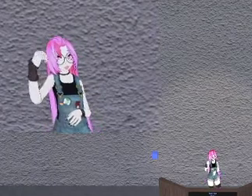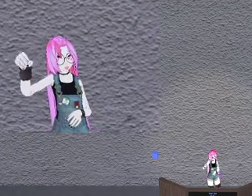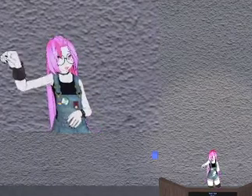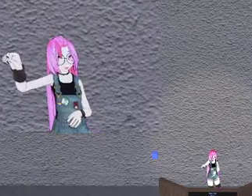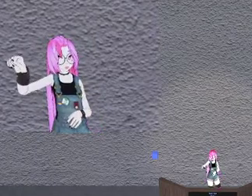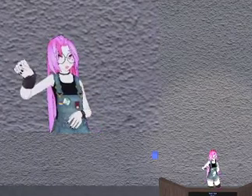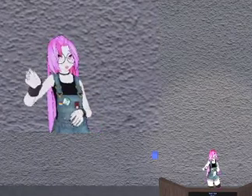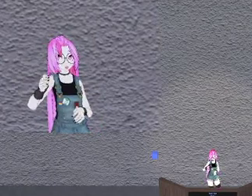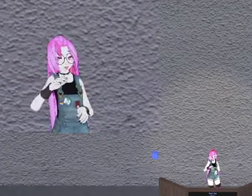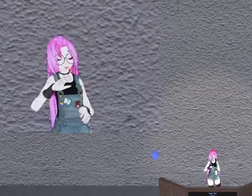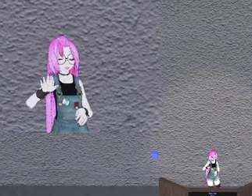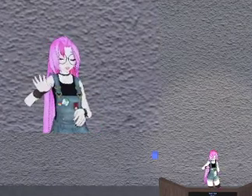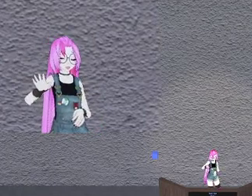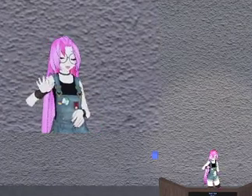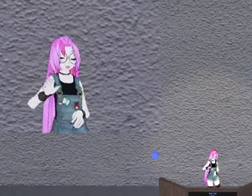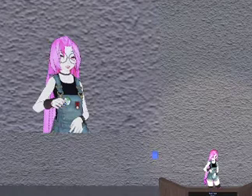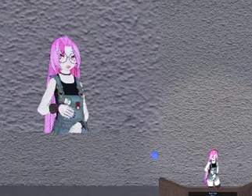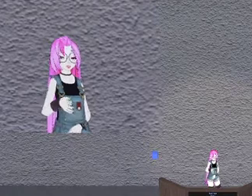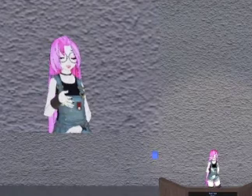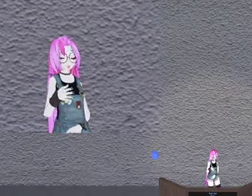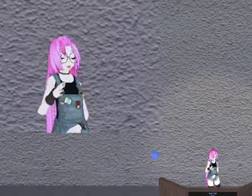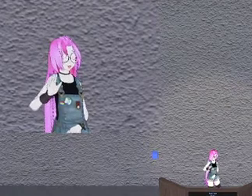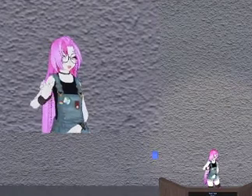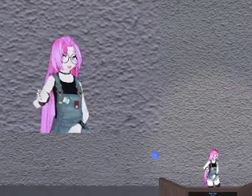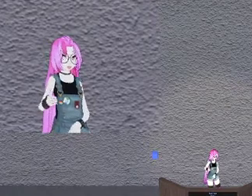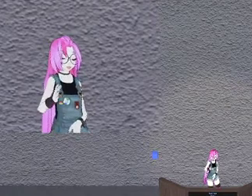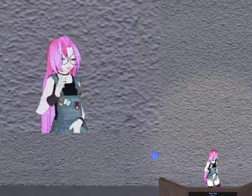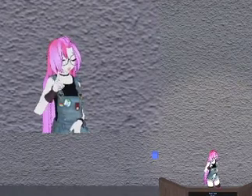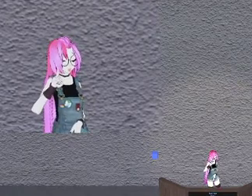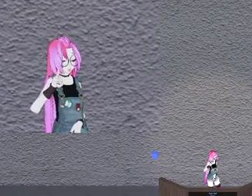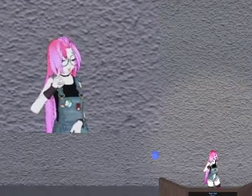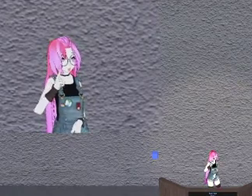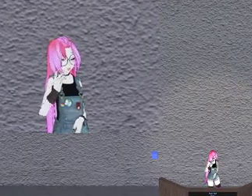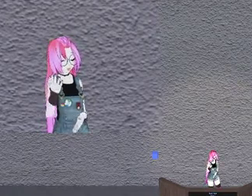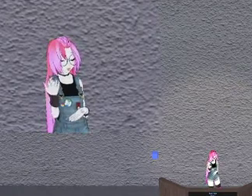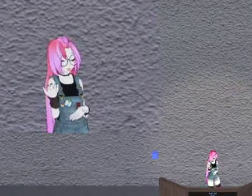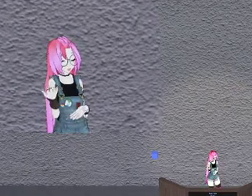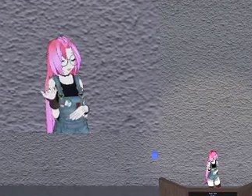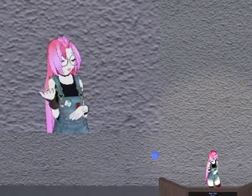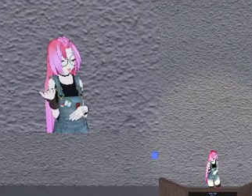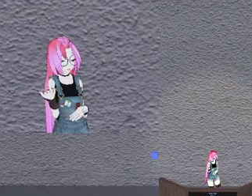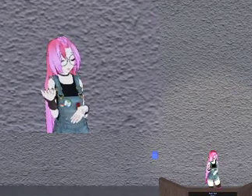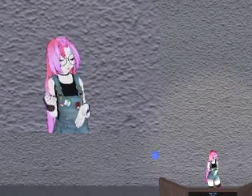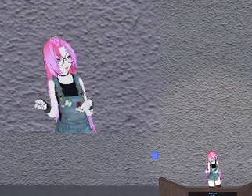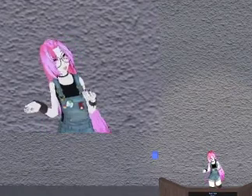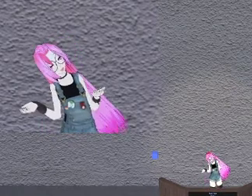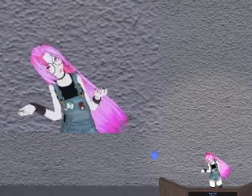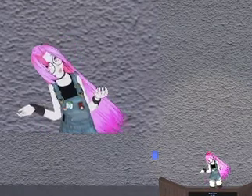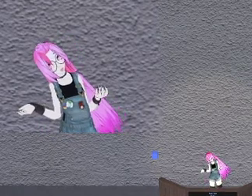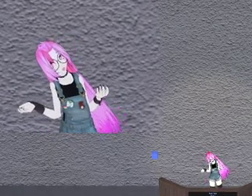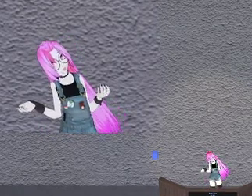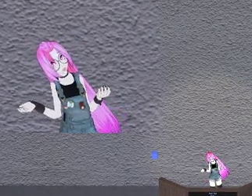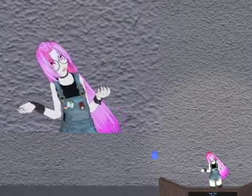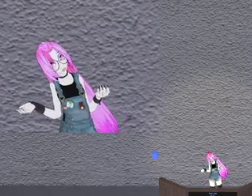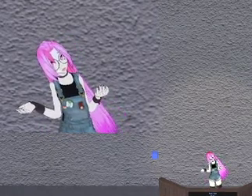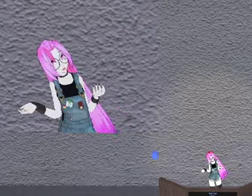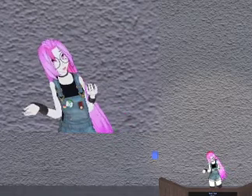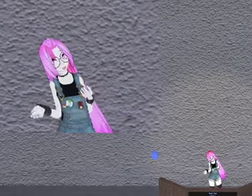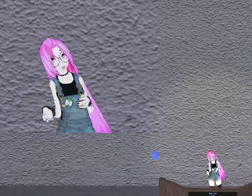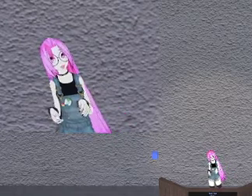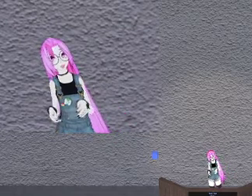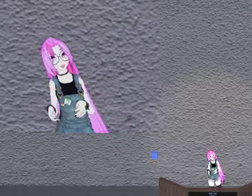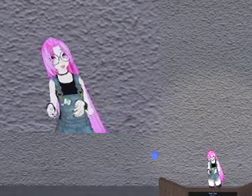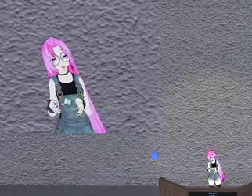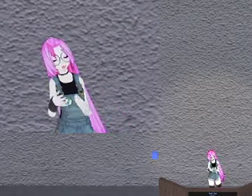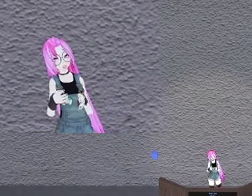were to sign it or fingerspell it. Even if you do fingerspell it, maybe that deaf person has never seen that word before. And they'll be like, "What's hooligan mean?"